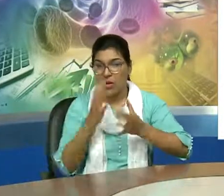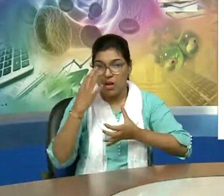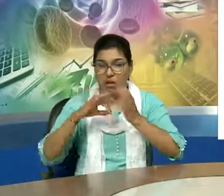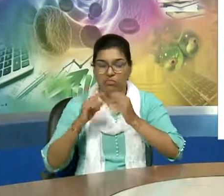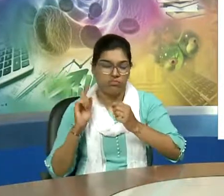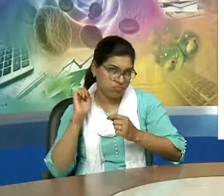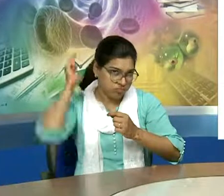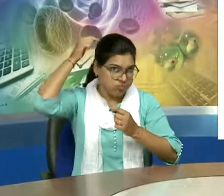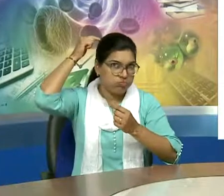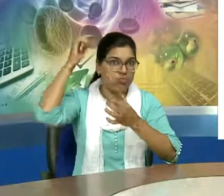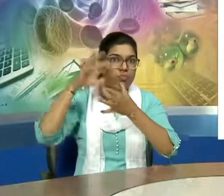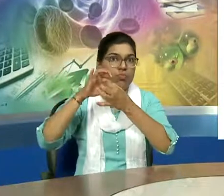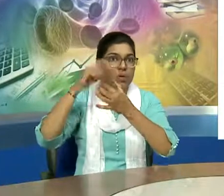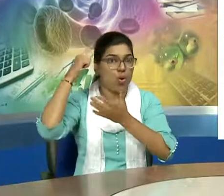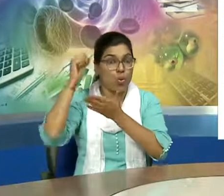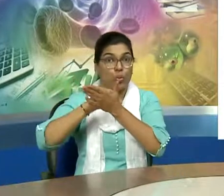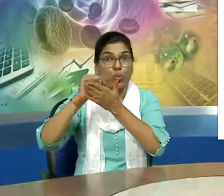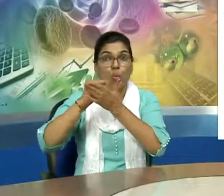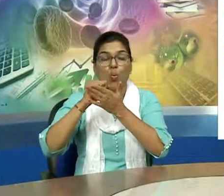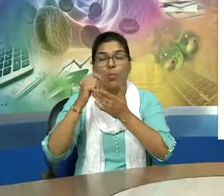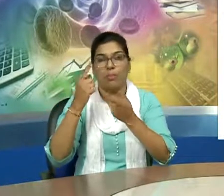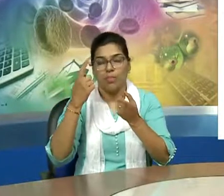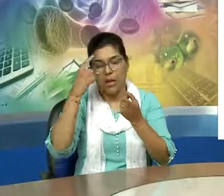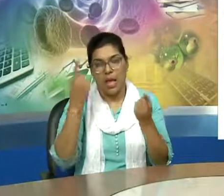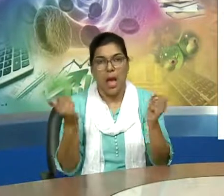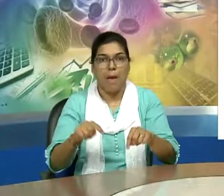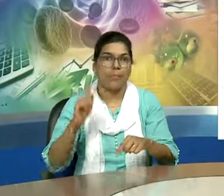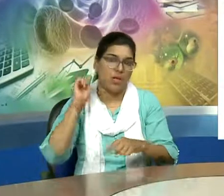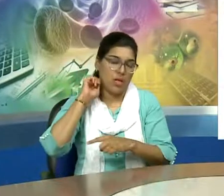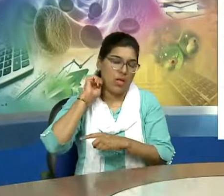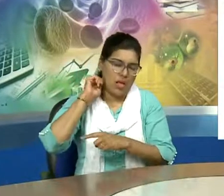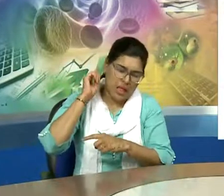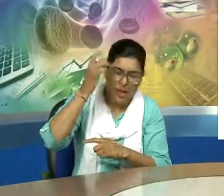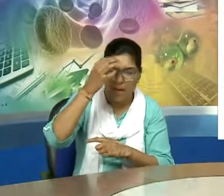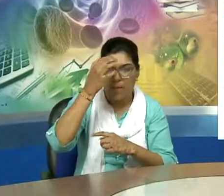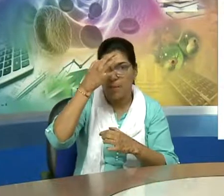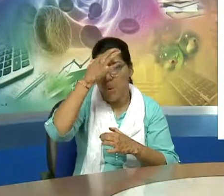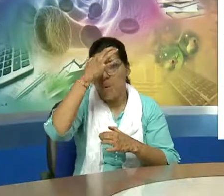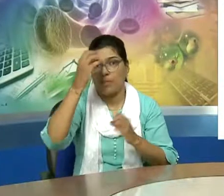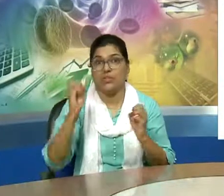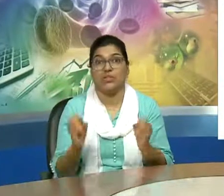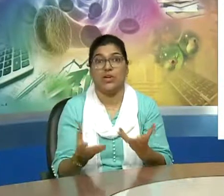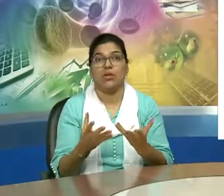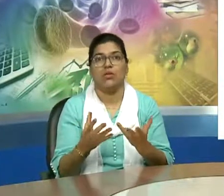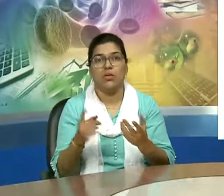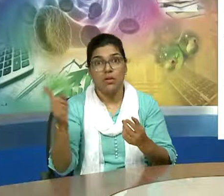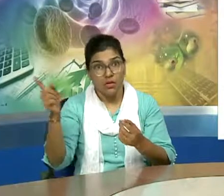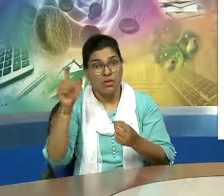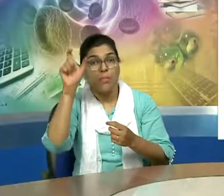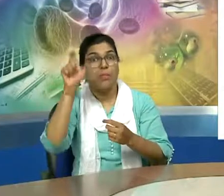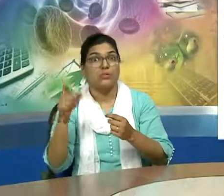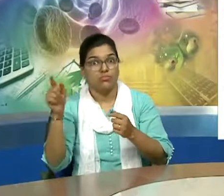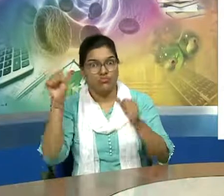And all these chemicals, they cause damage to our nervous system.